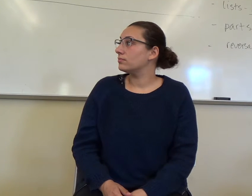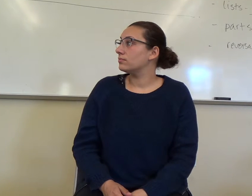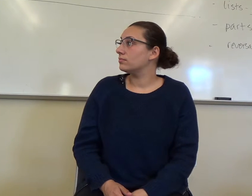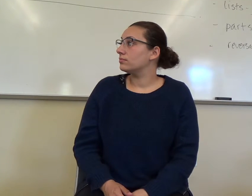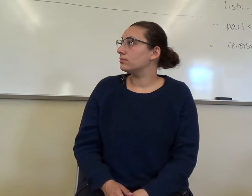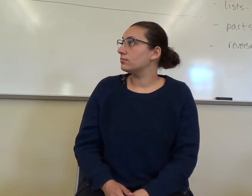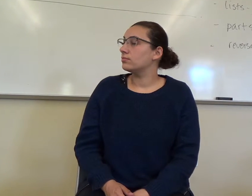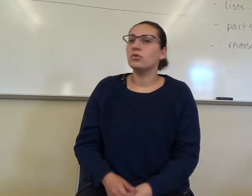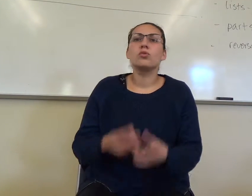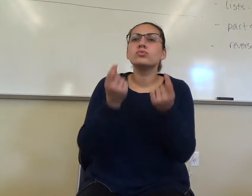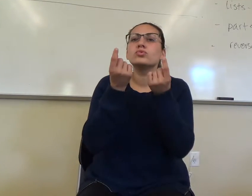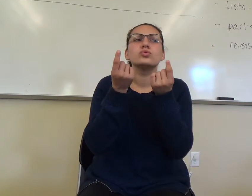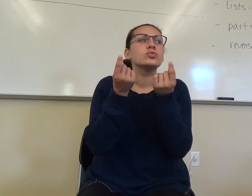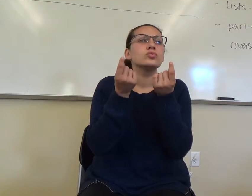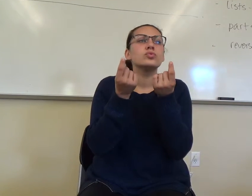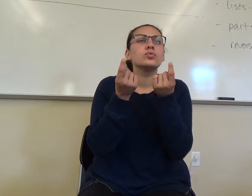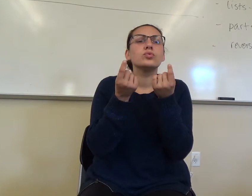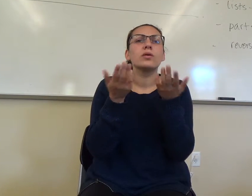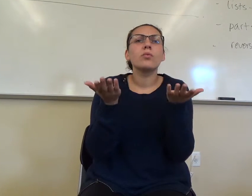are doing what?